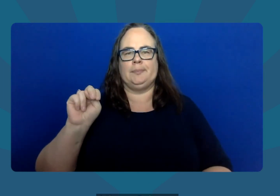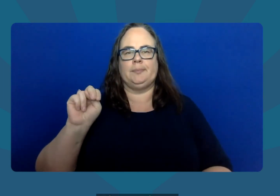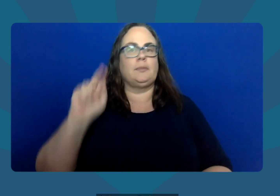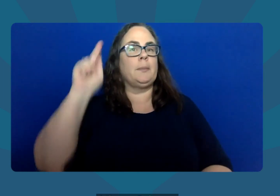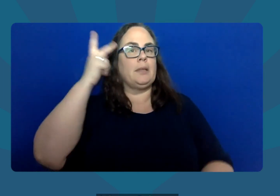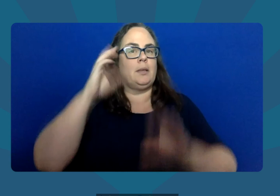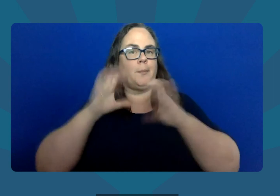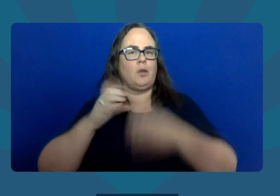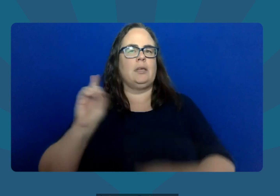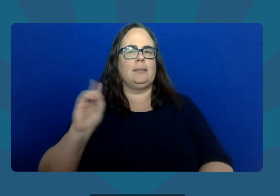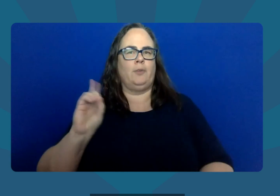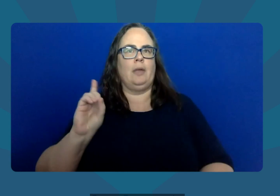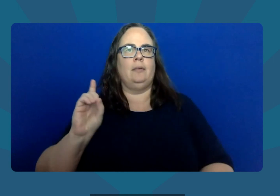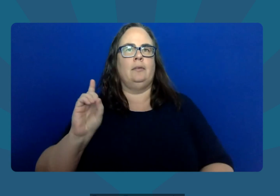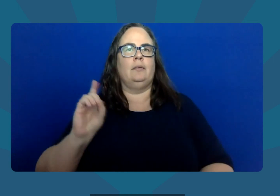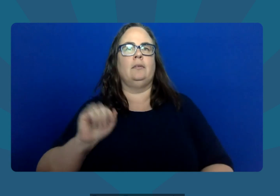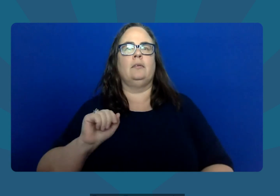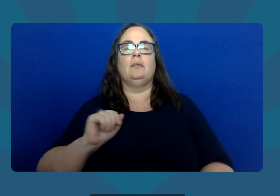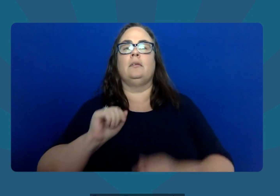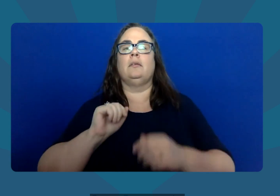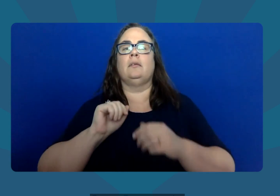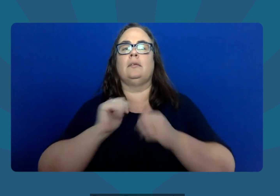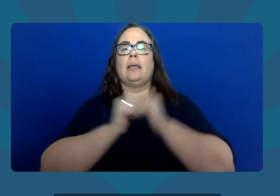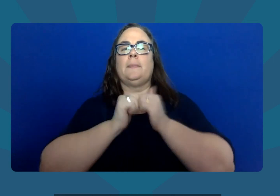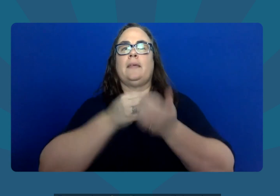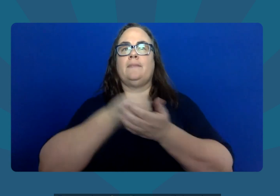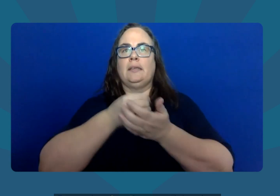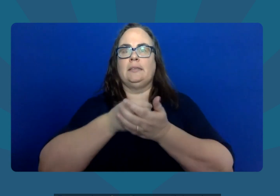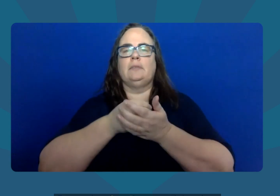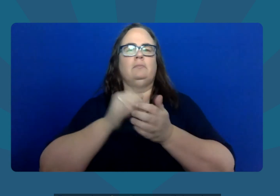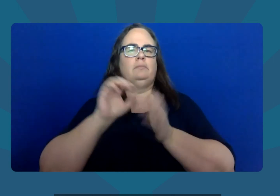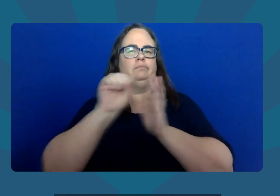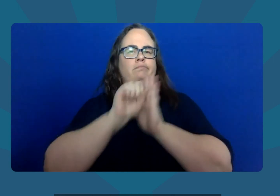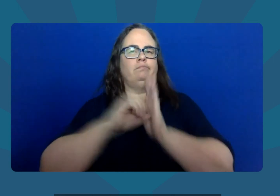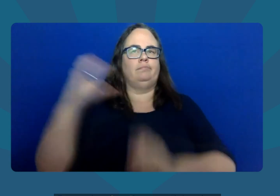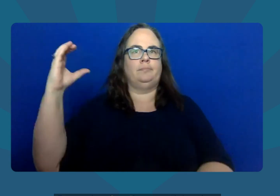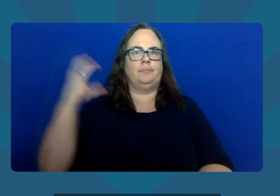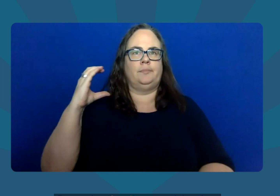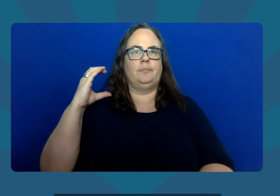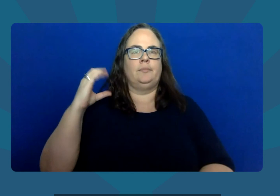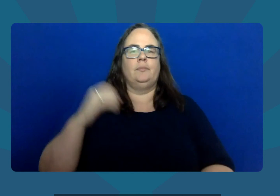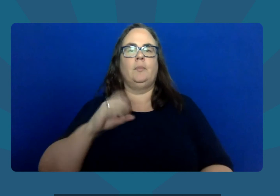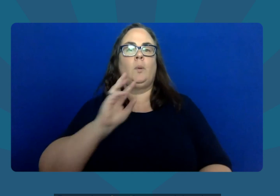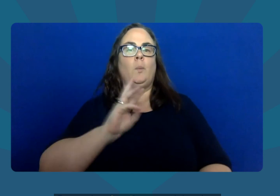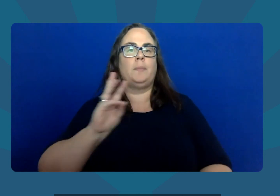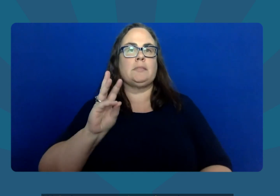Athena Salman, Party Democratic. Campaign funding, participating.